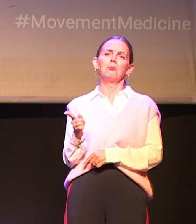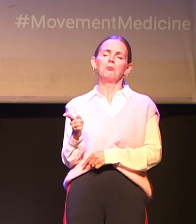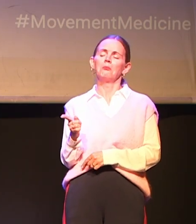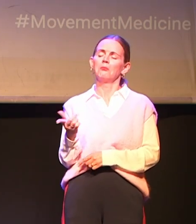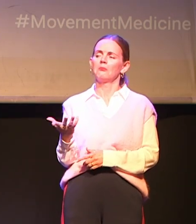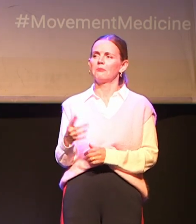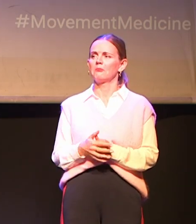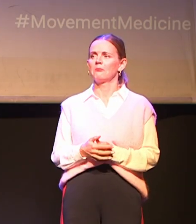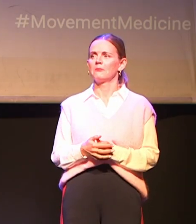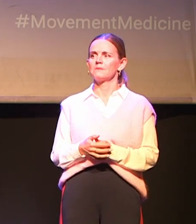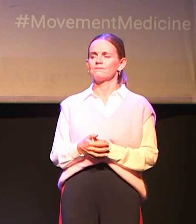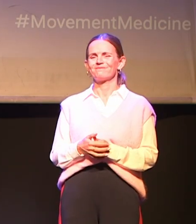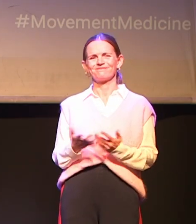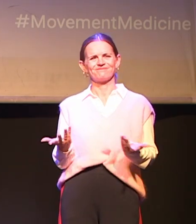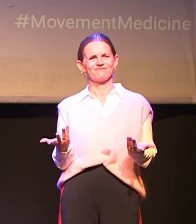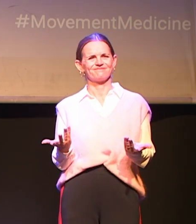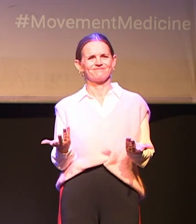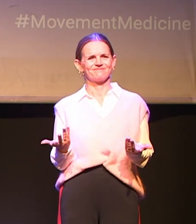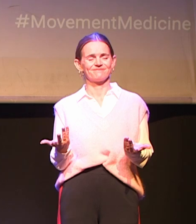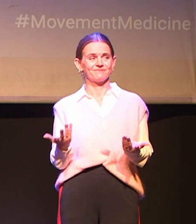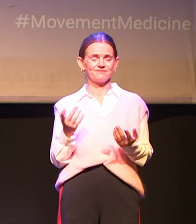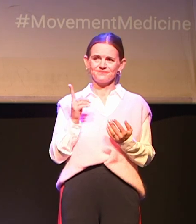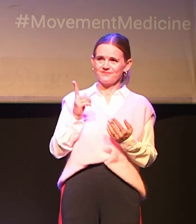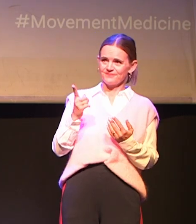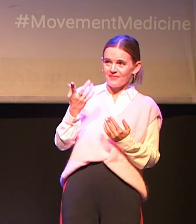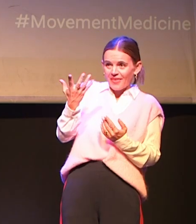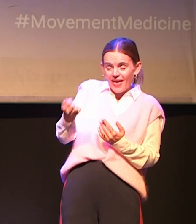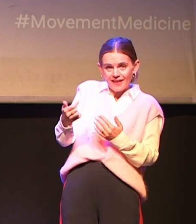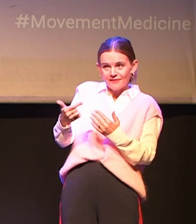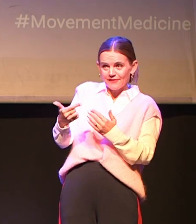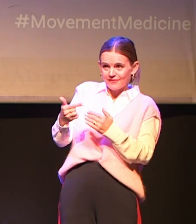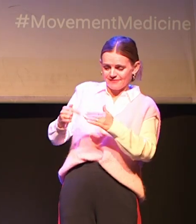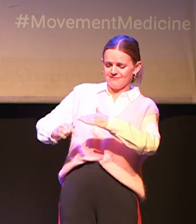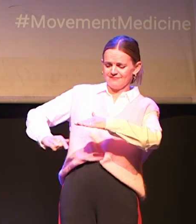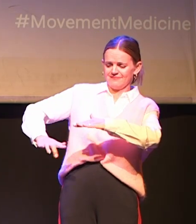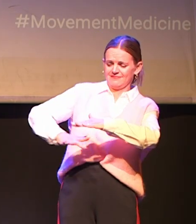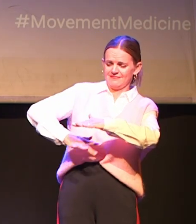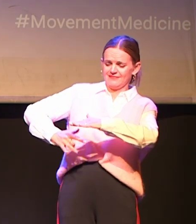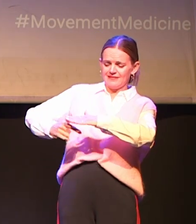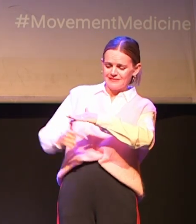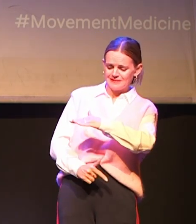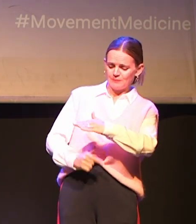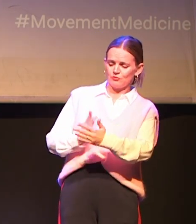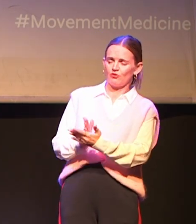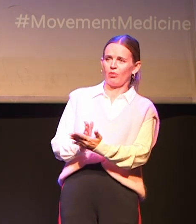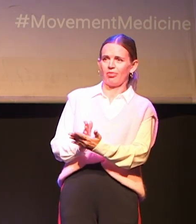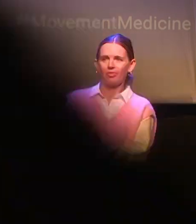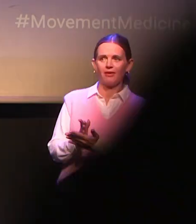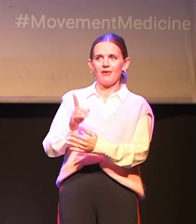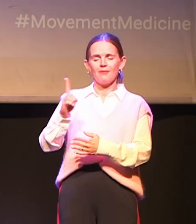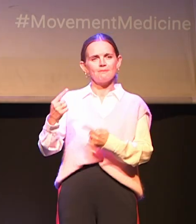That honestly is not even inherent. It's like there's a deeper truth in them, but they're letting the monsters under their bed run